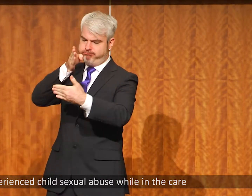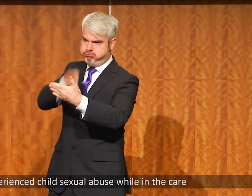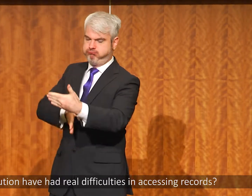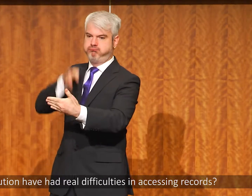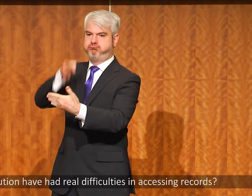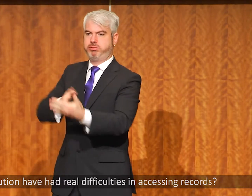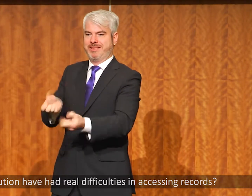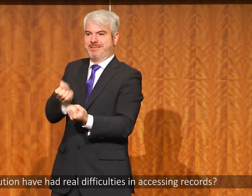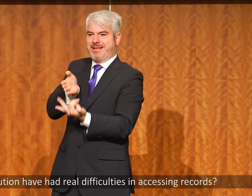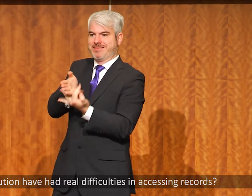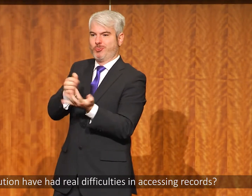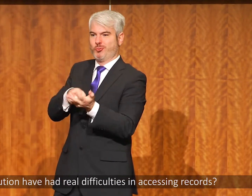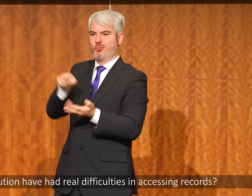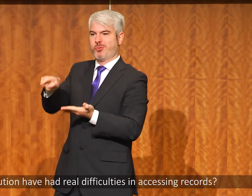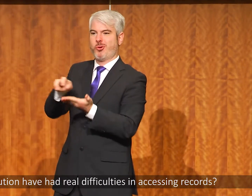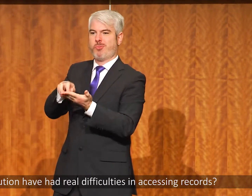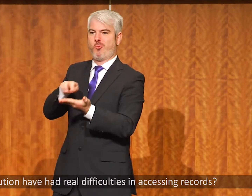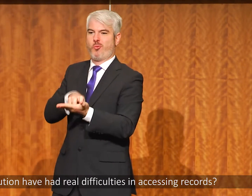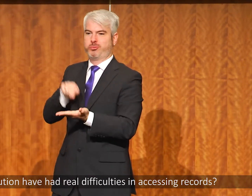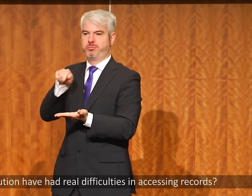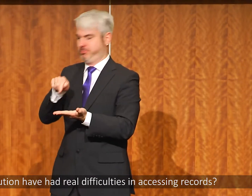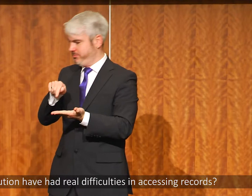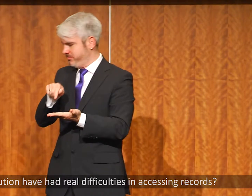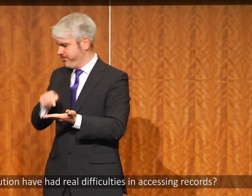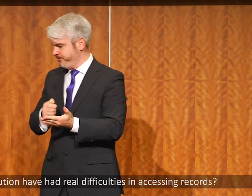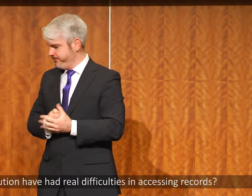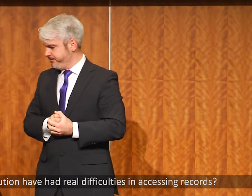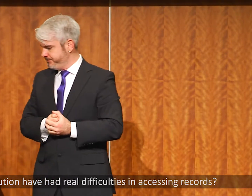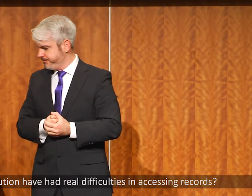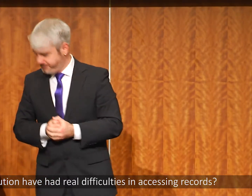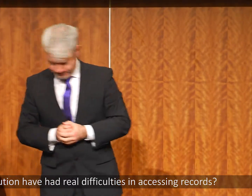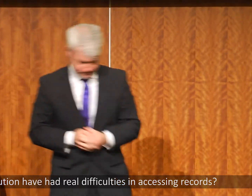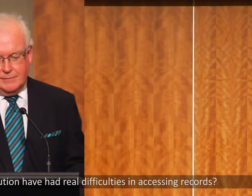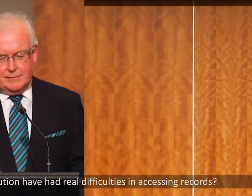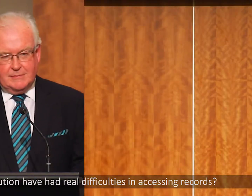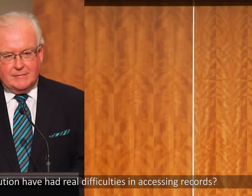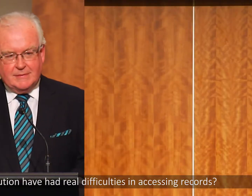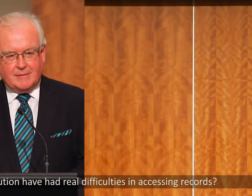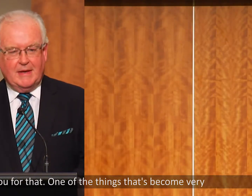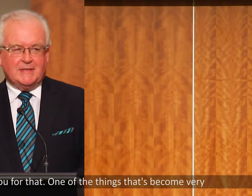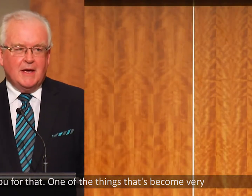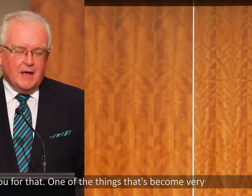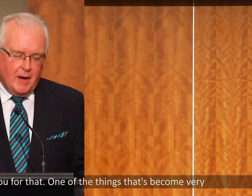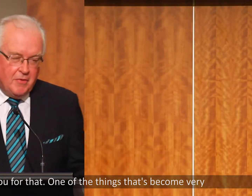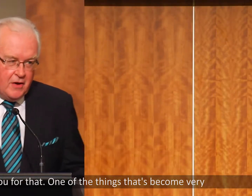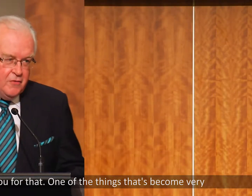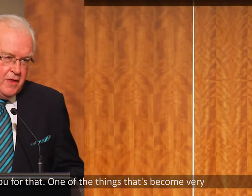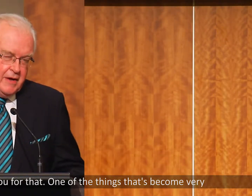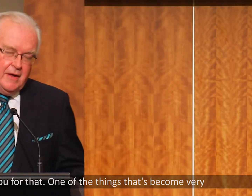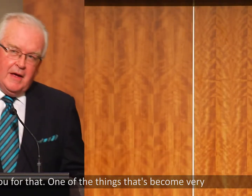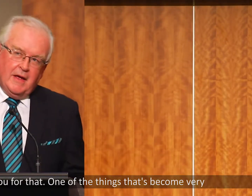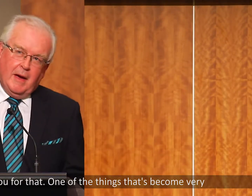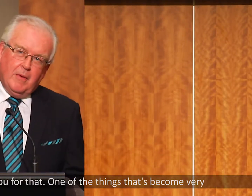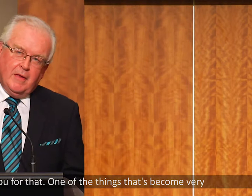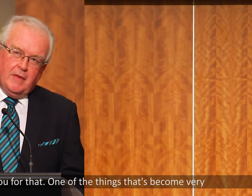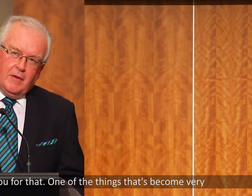while in the care of an institution have had real difficulties in accessing records? Yes, thank you for